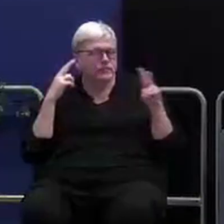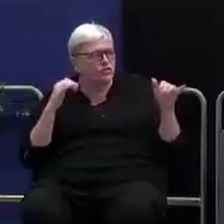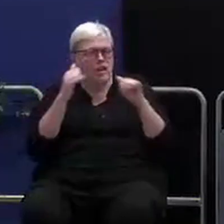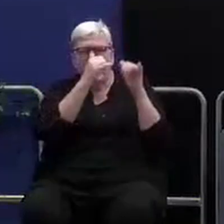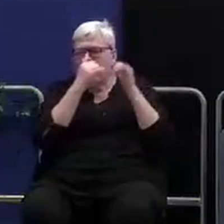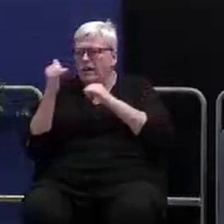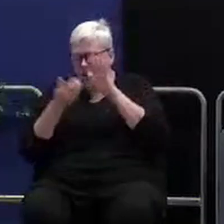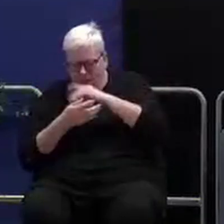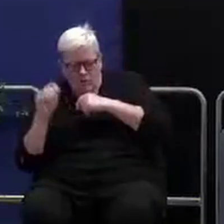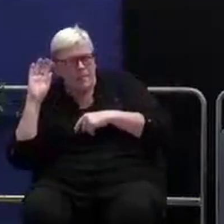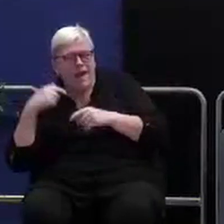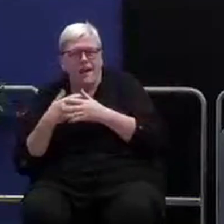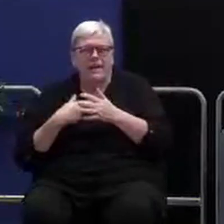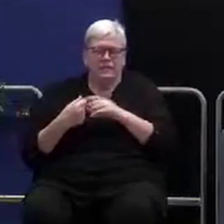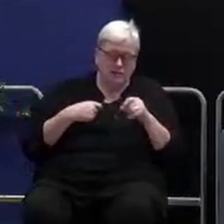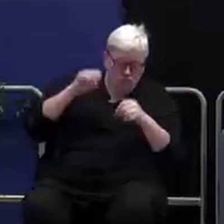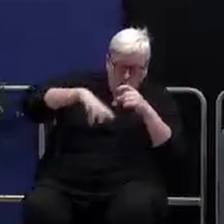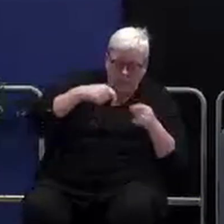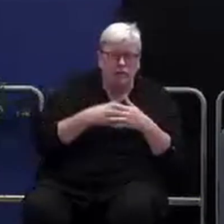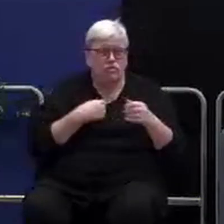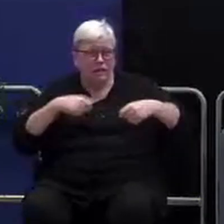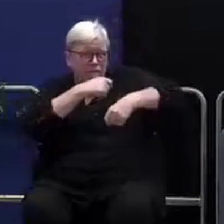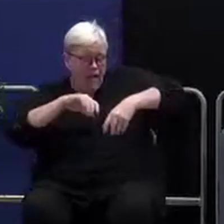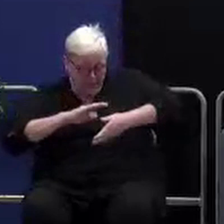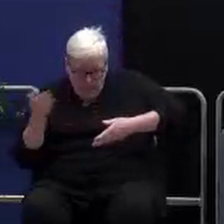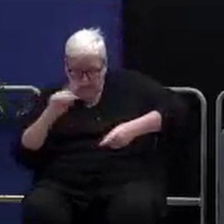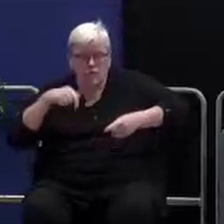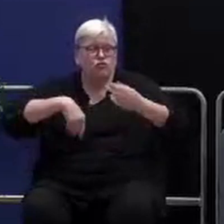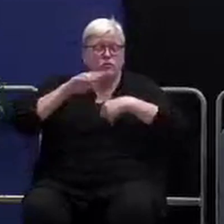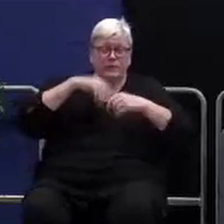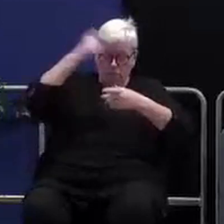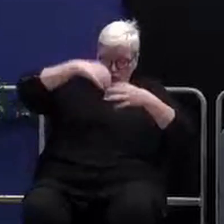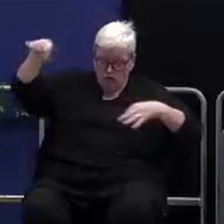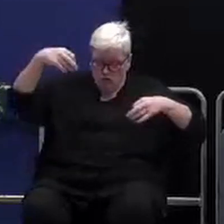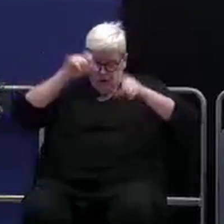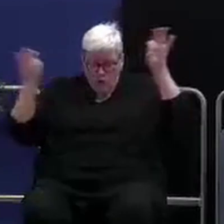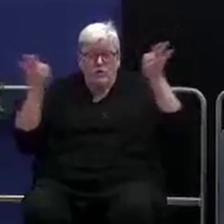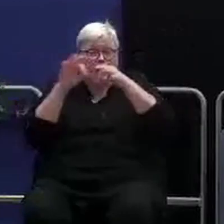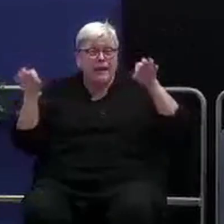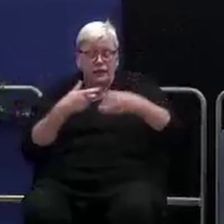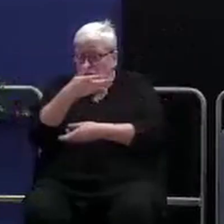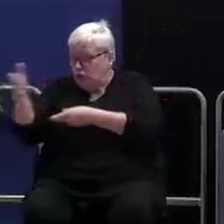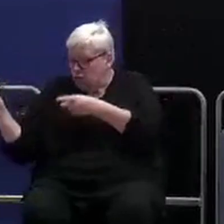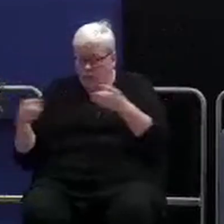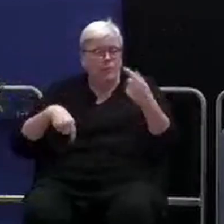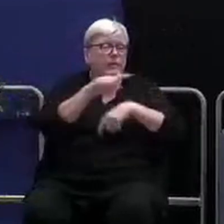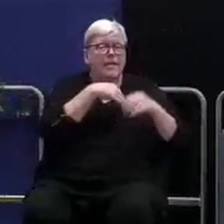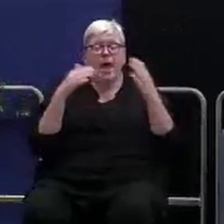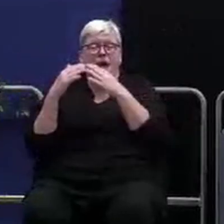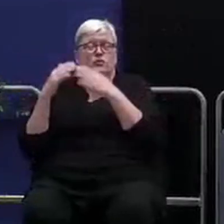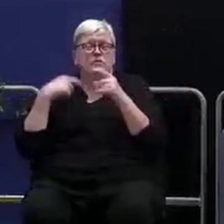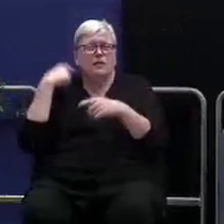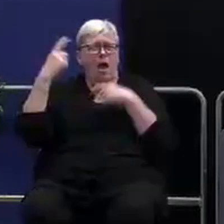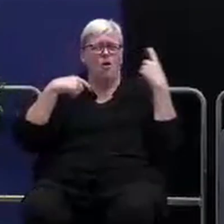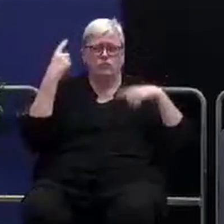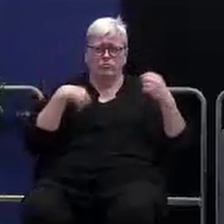under the bed, in wastebaskets, in the violin case, and through the sheet music that is still laid out in every corner of the house. You spend hours wondering what you're